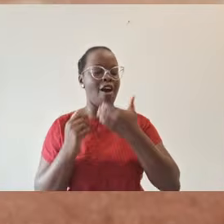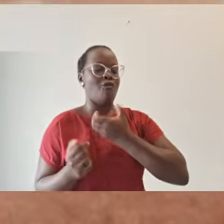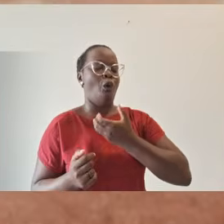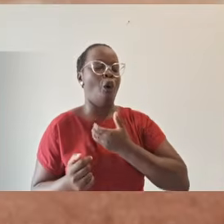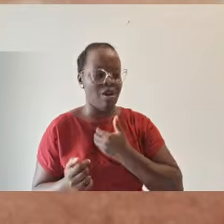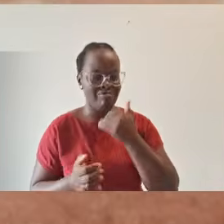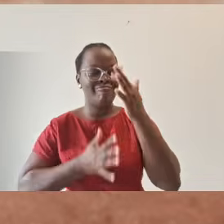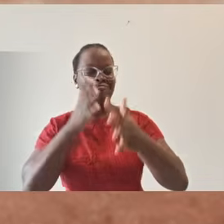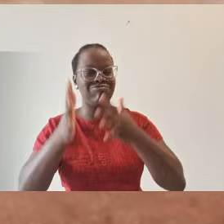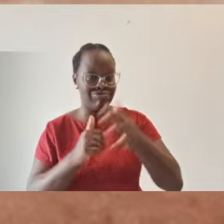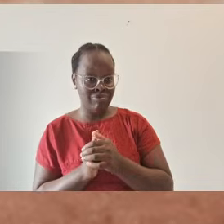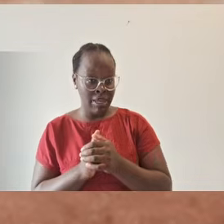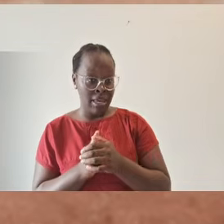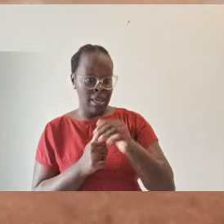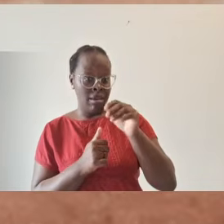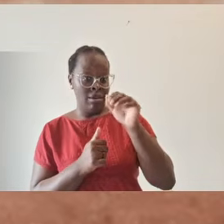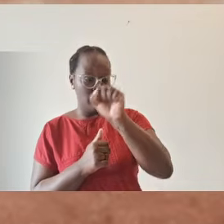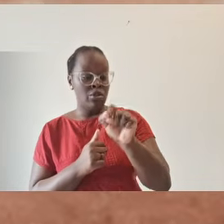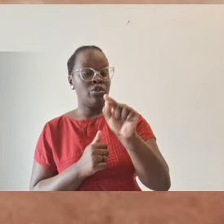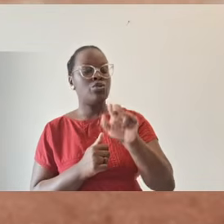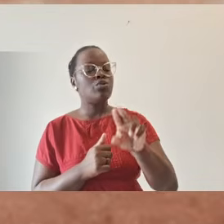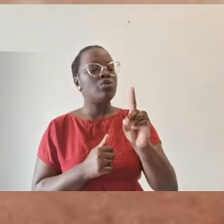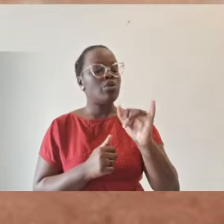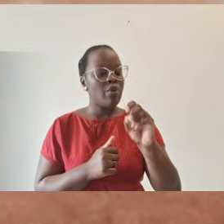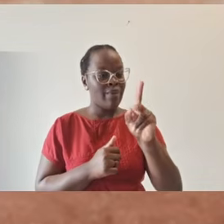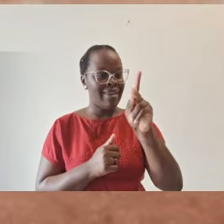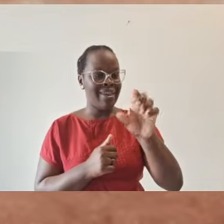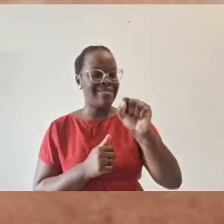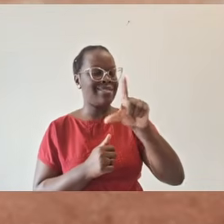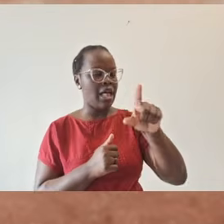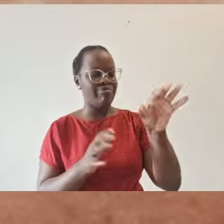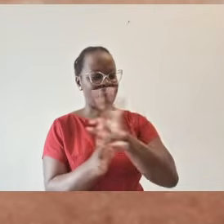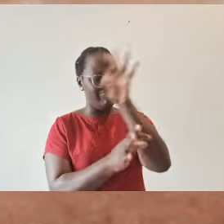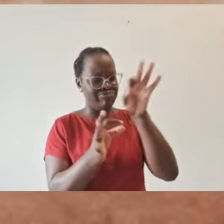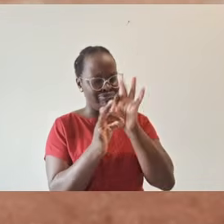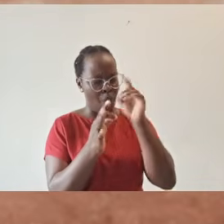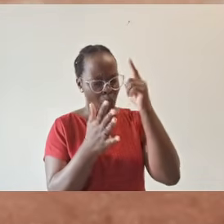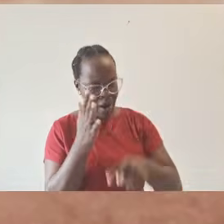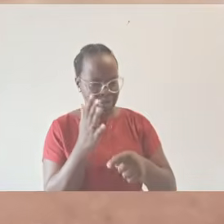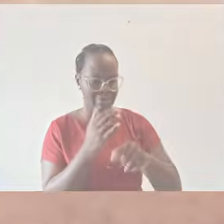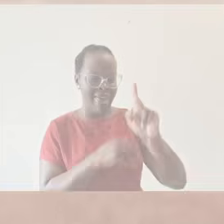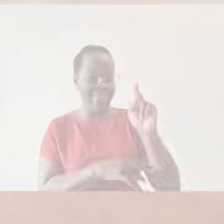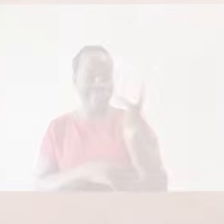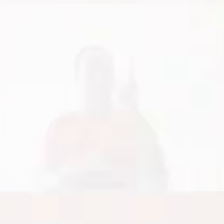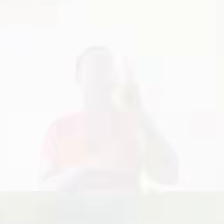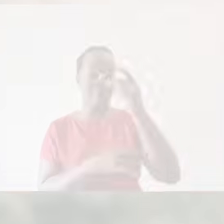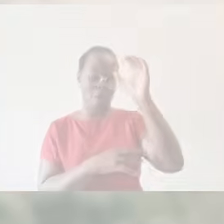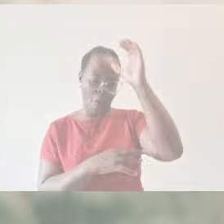Studio KSL develops content specifically for Kenyan Sign Language while also supporting other African sign languages. Before we go,